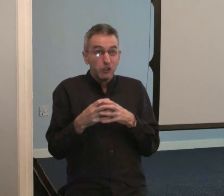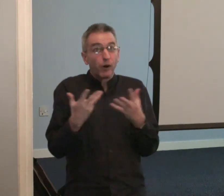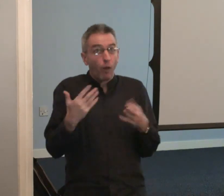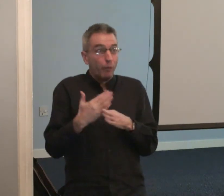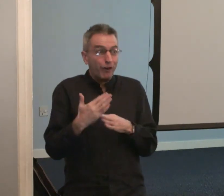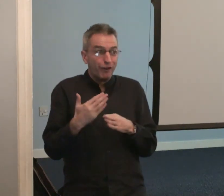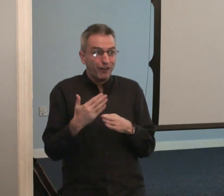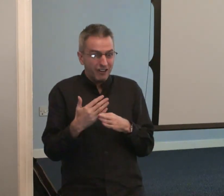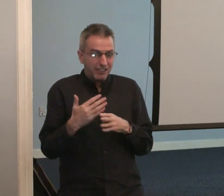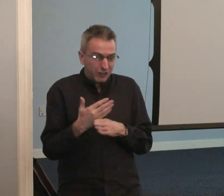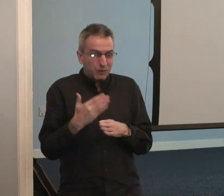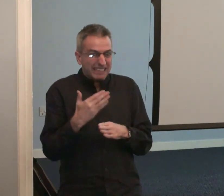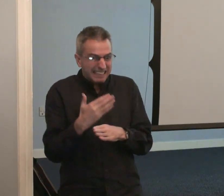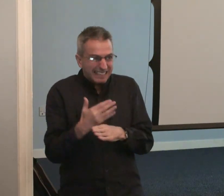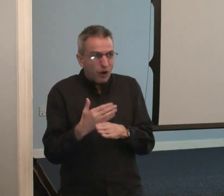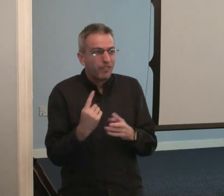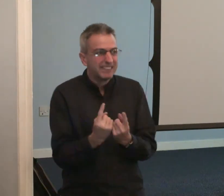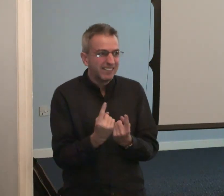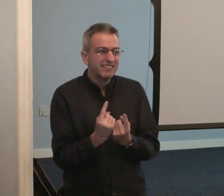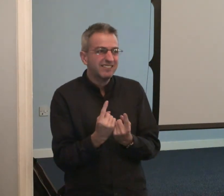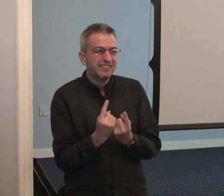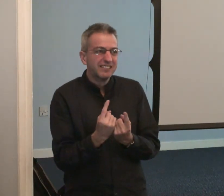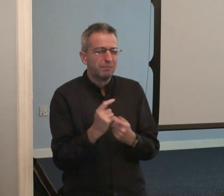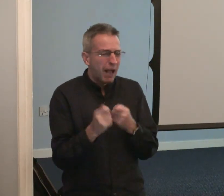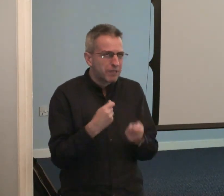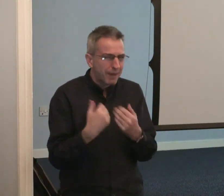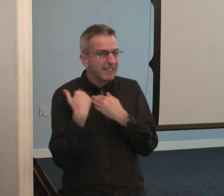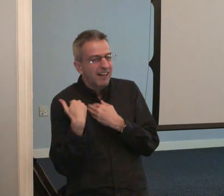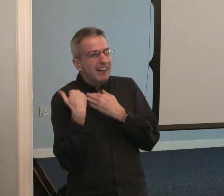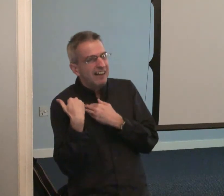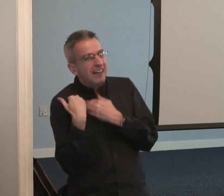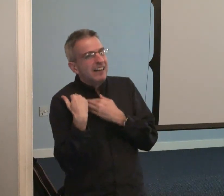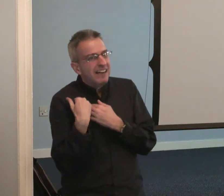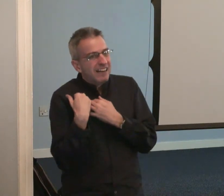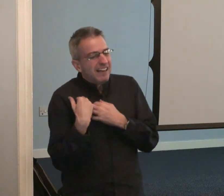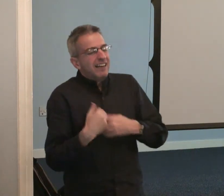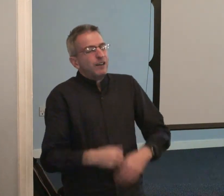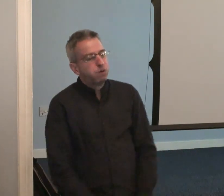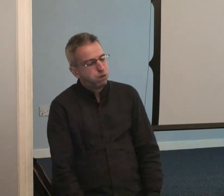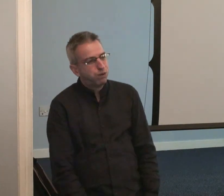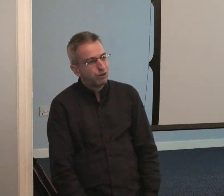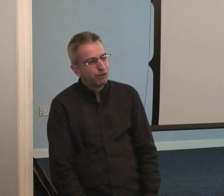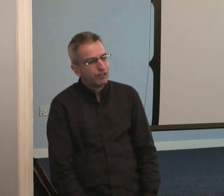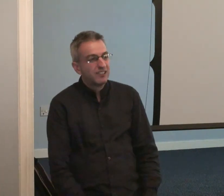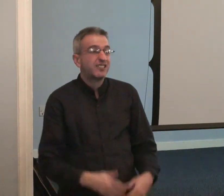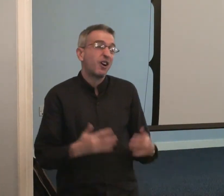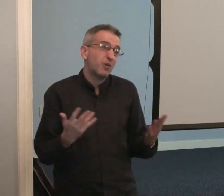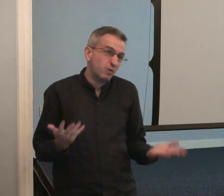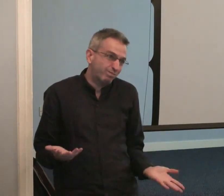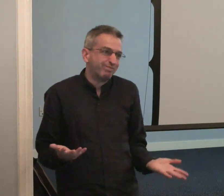few people to do that, that I think that there's just too much work and people become burnt out. You know, people become overburdened with all this